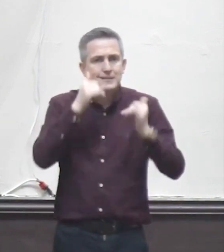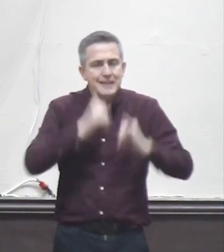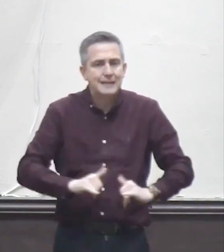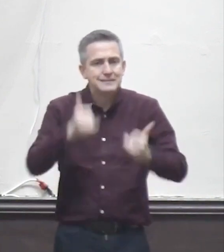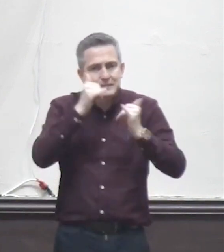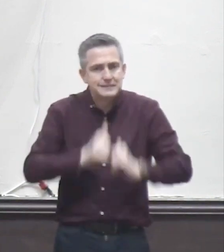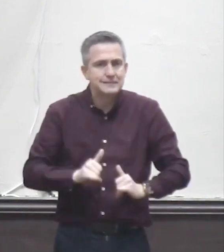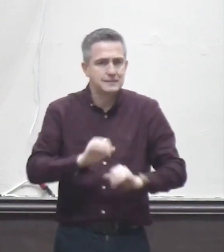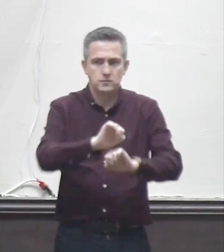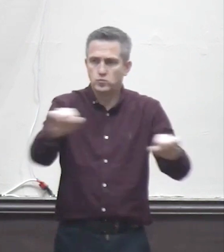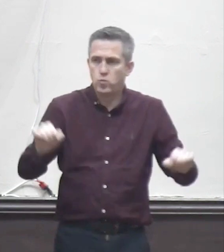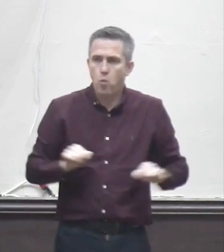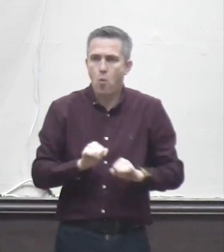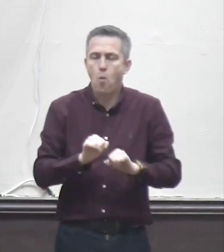regards to